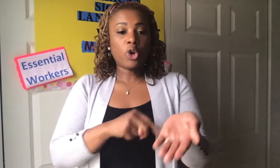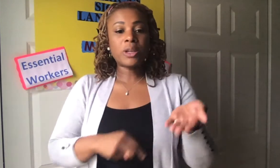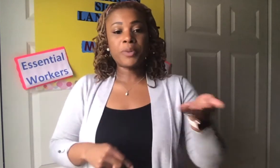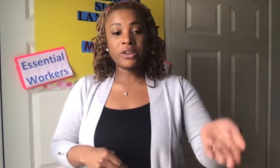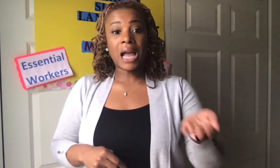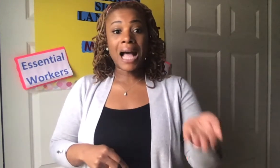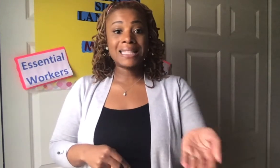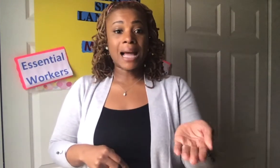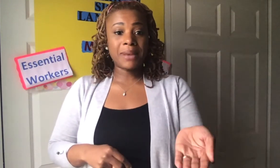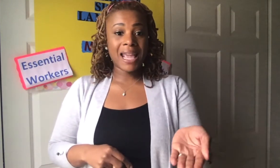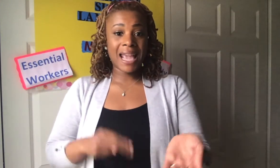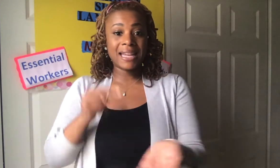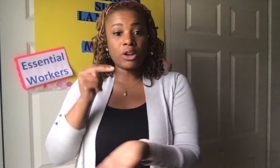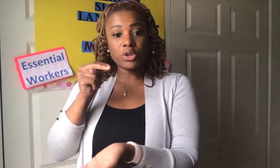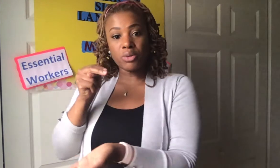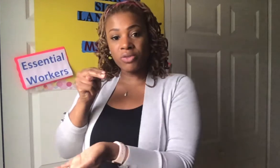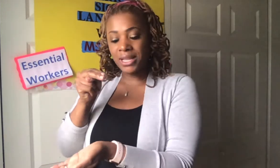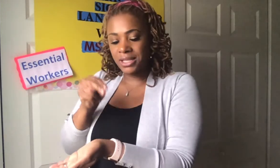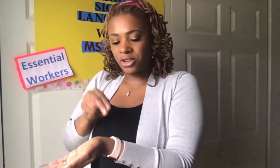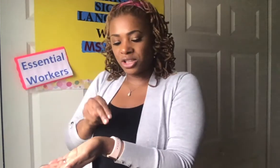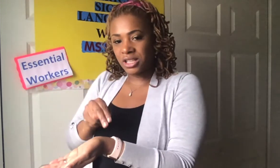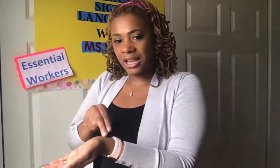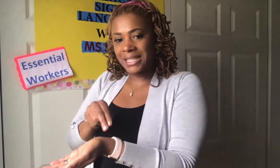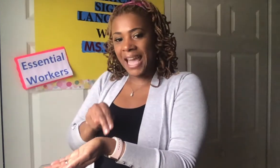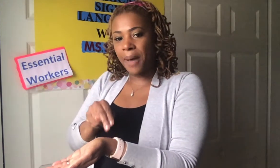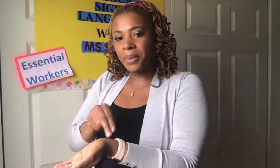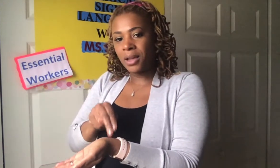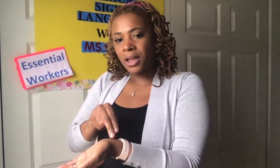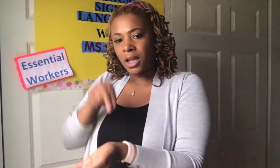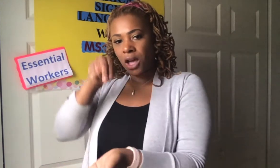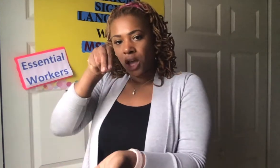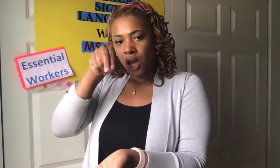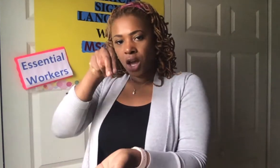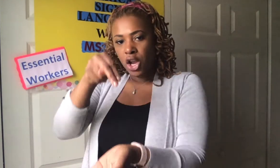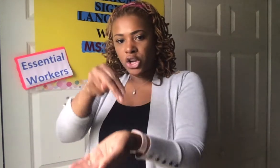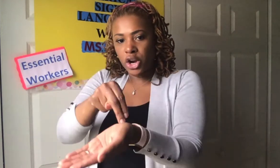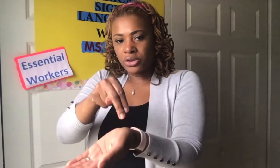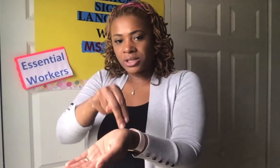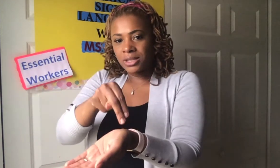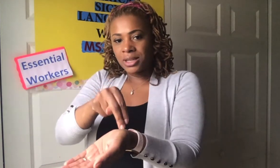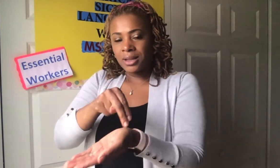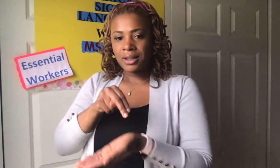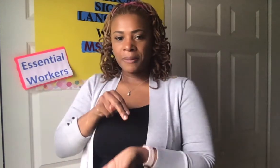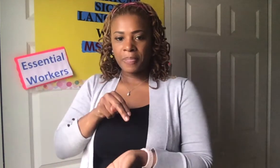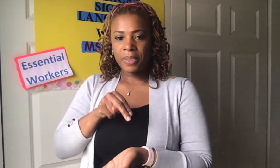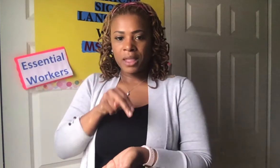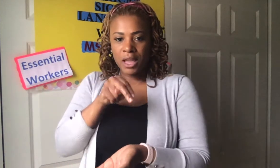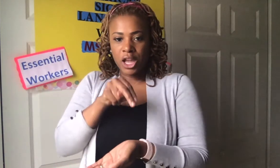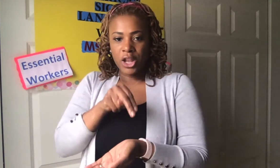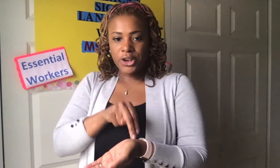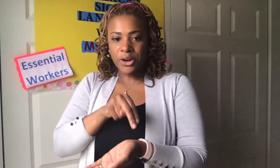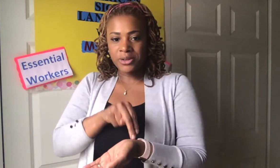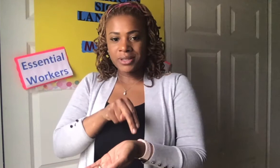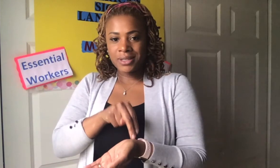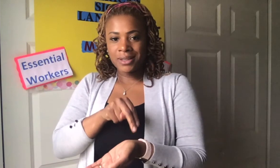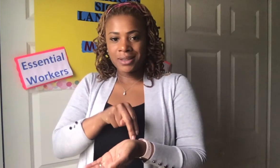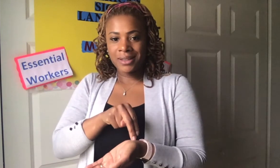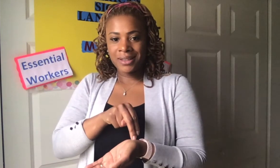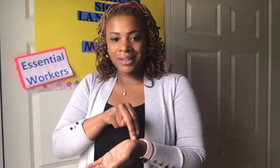up your non-dominant hand, and on your wrist, you're just going to tap. Nurse. Nurse. Got